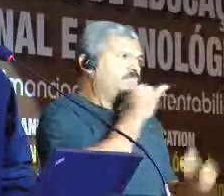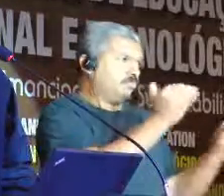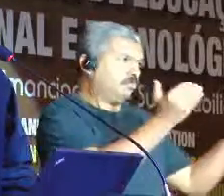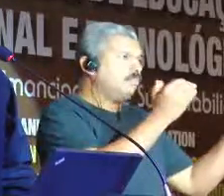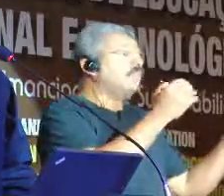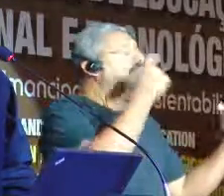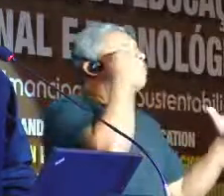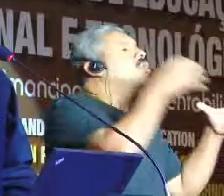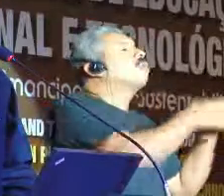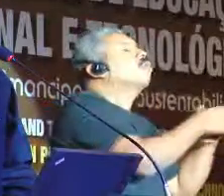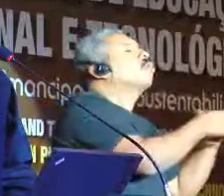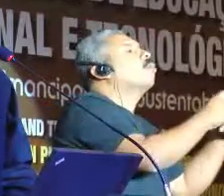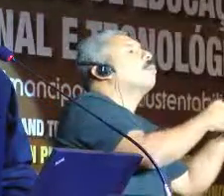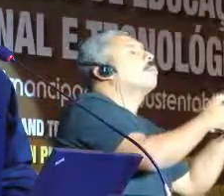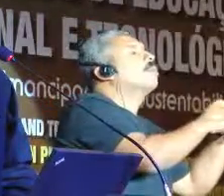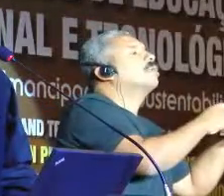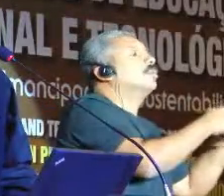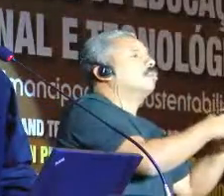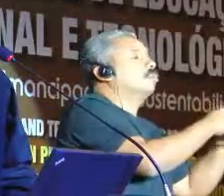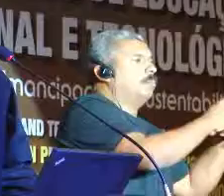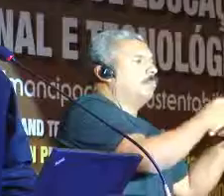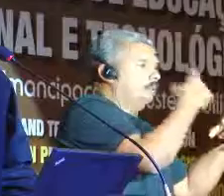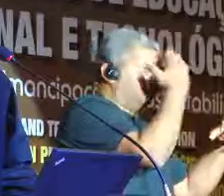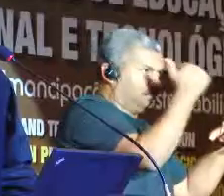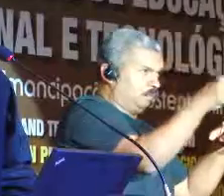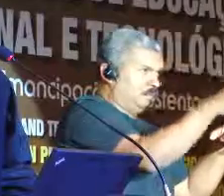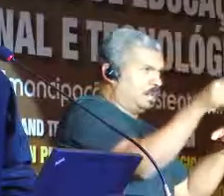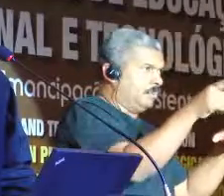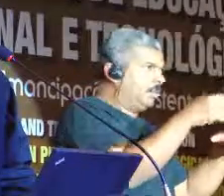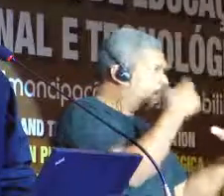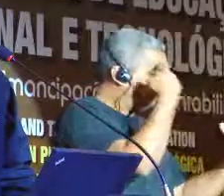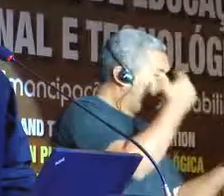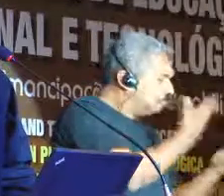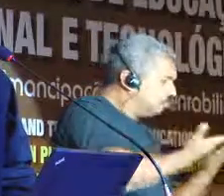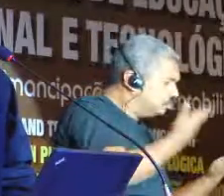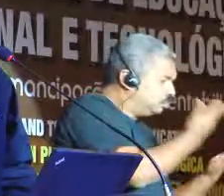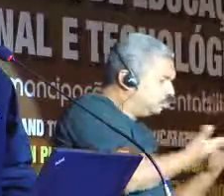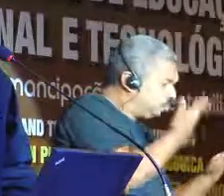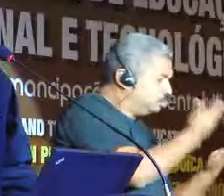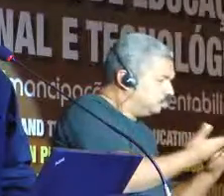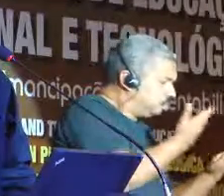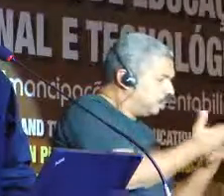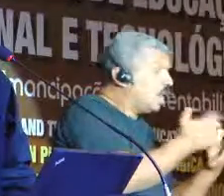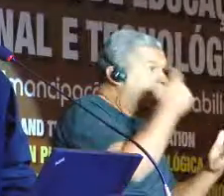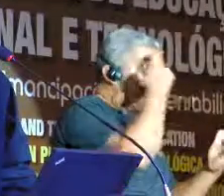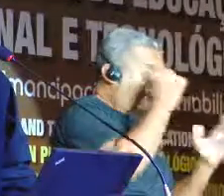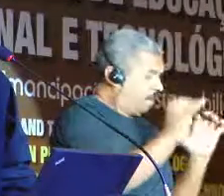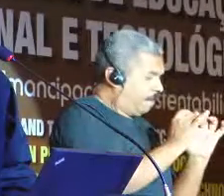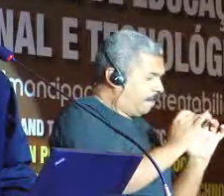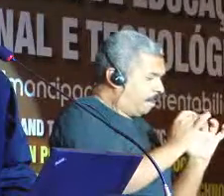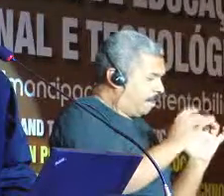finished. They repair the brain you have. And yet we pay them a